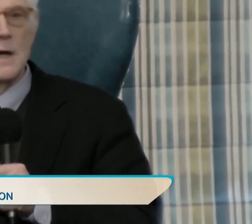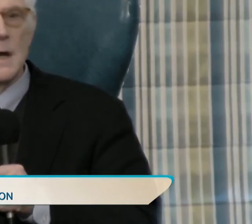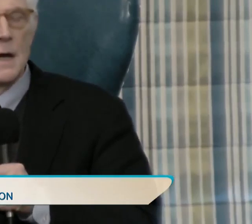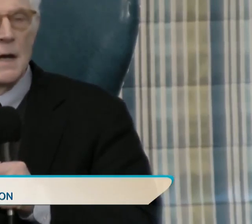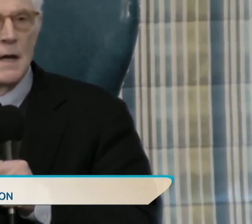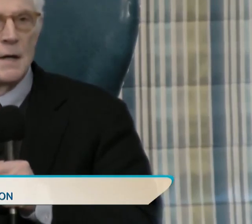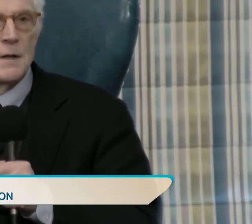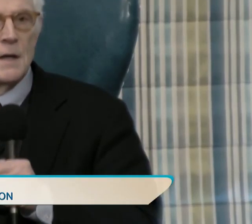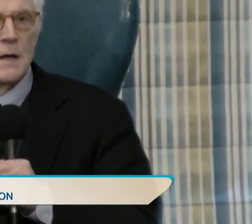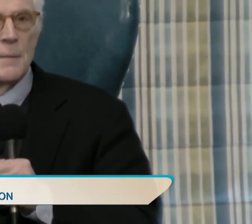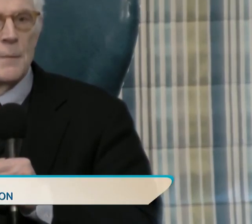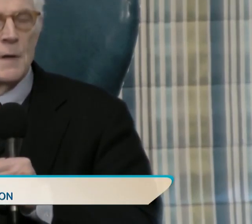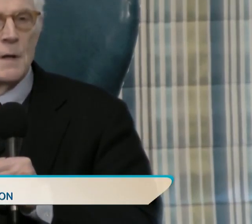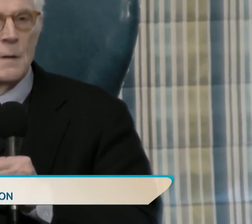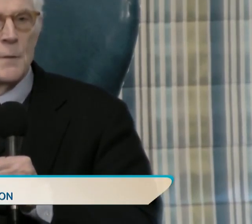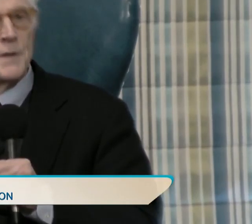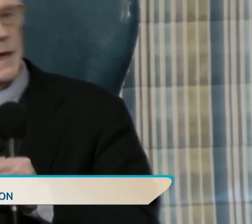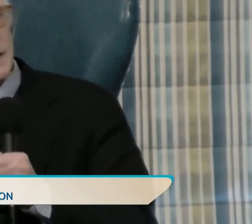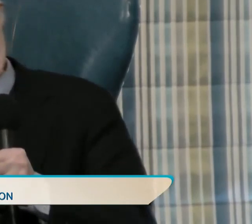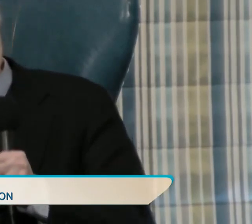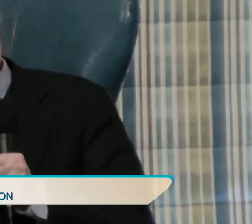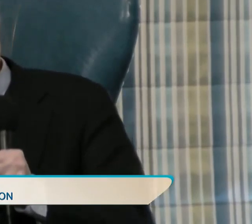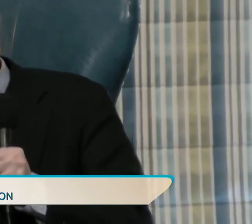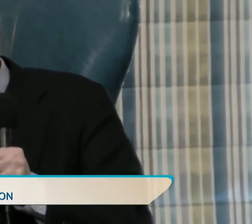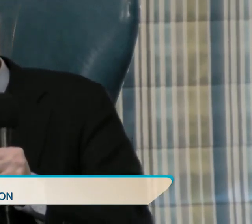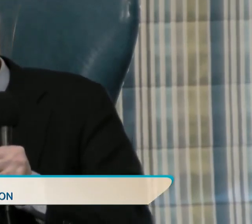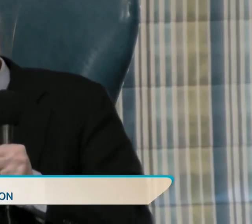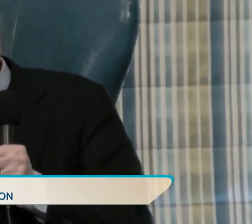lives. And